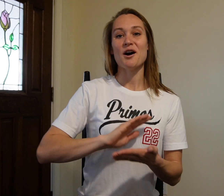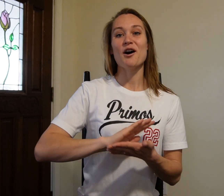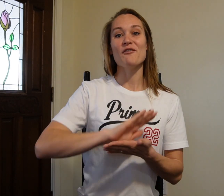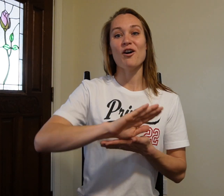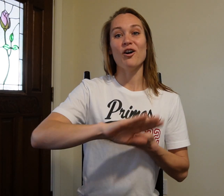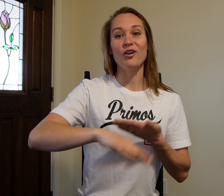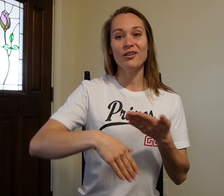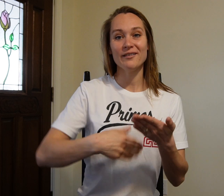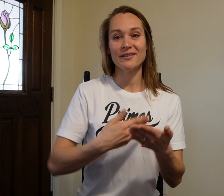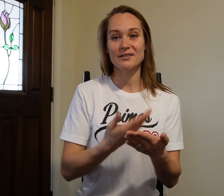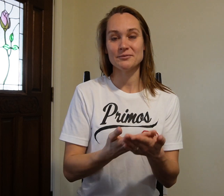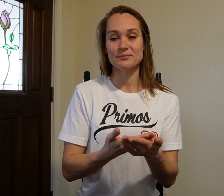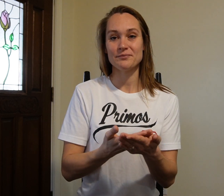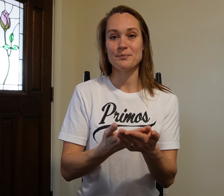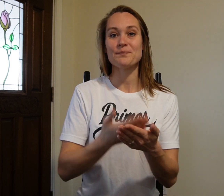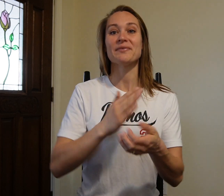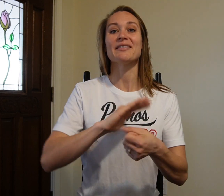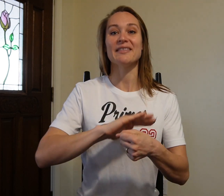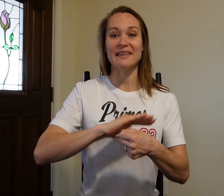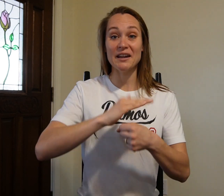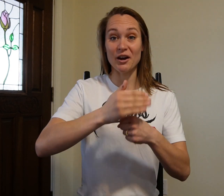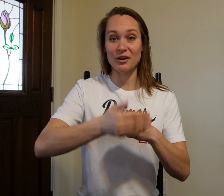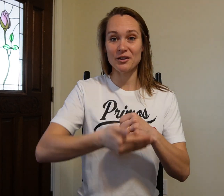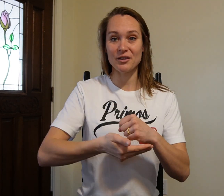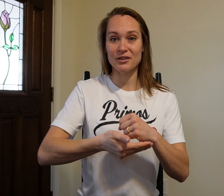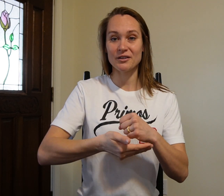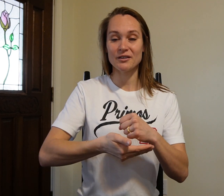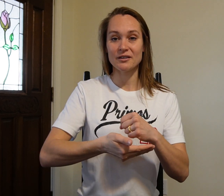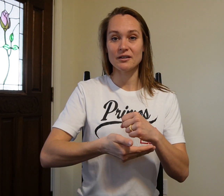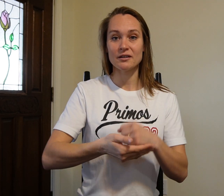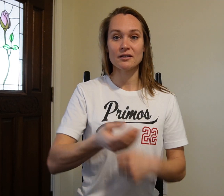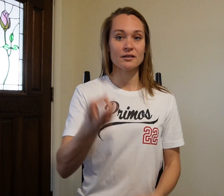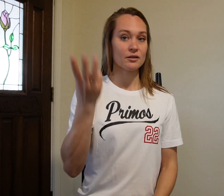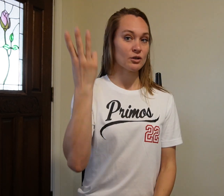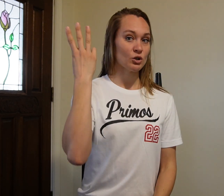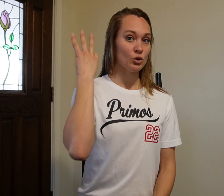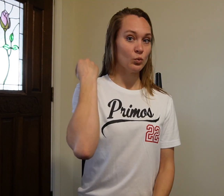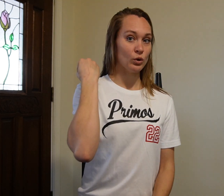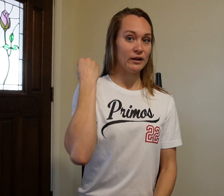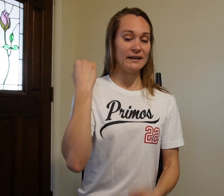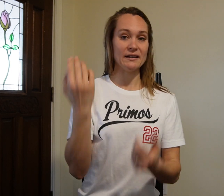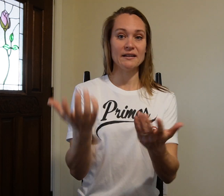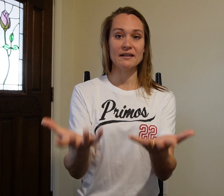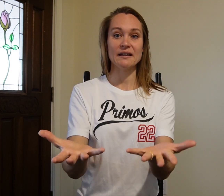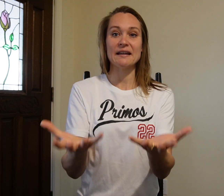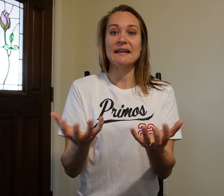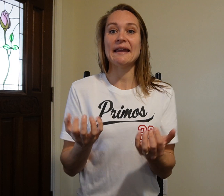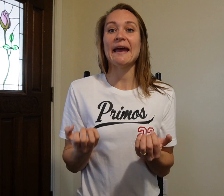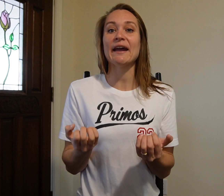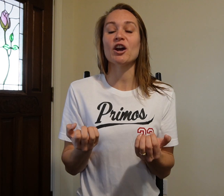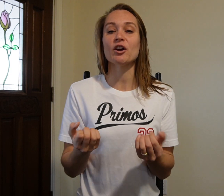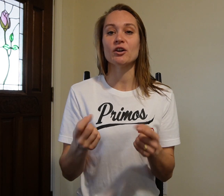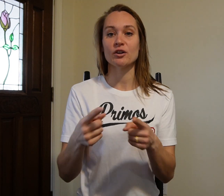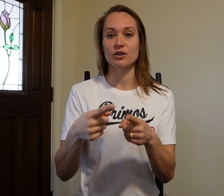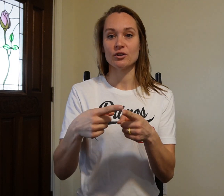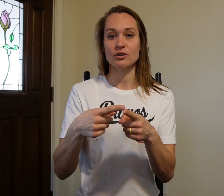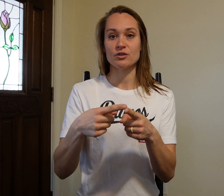of all the earth would care